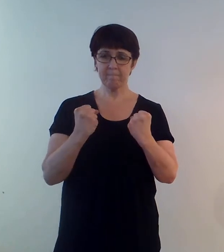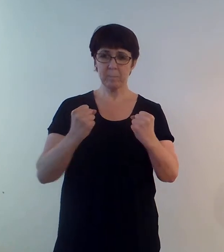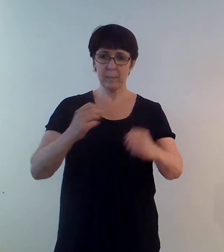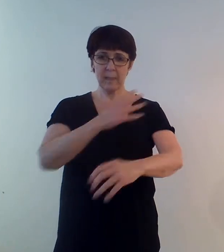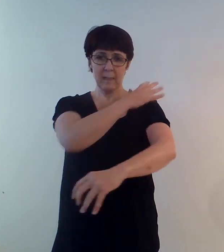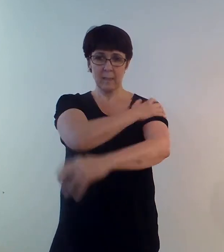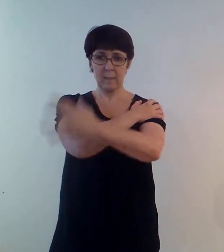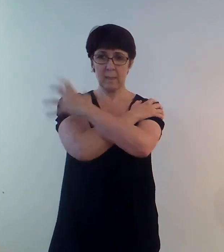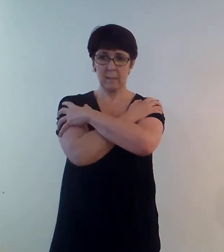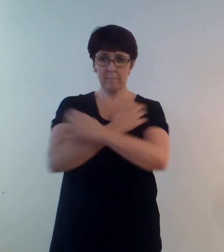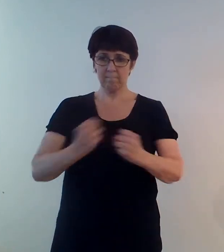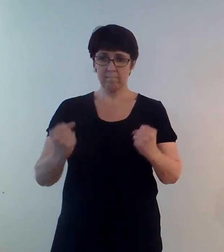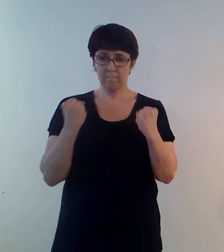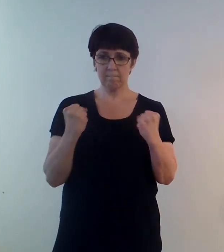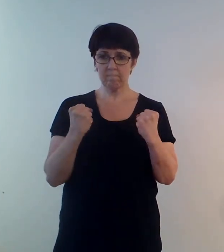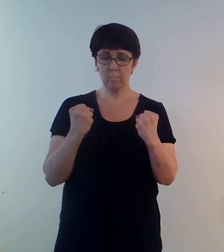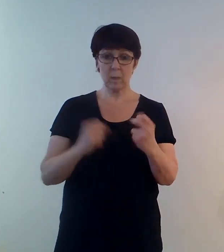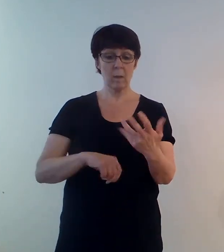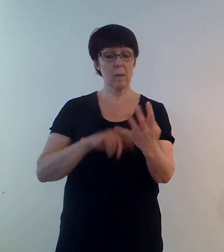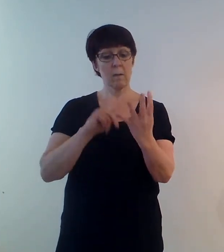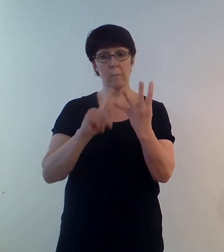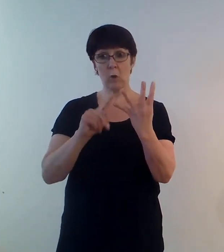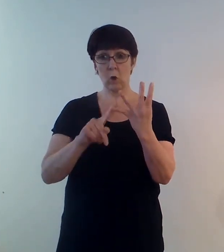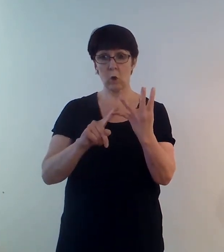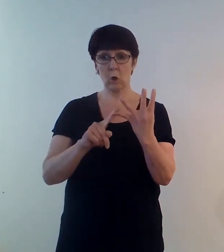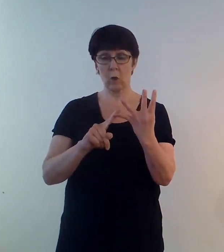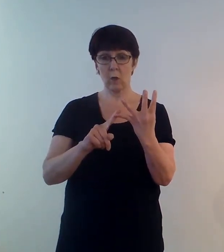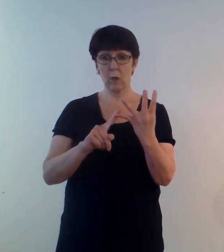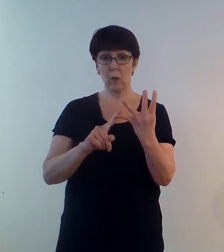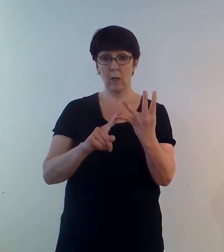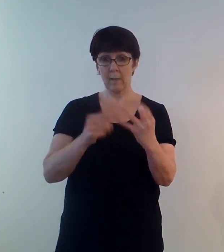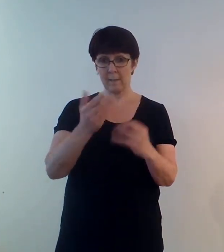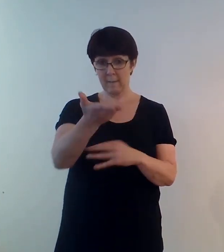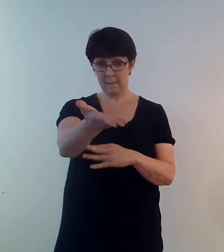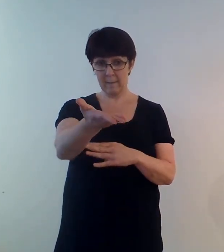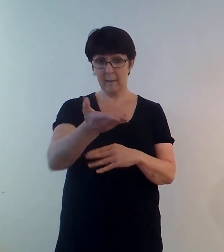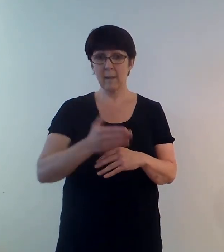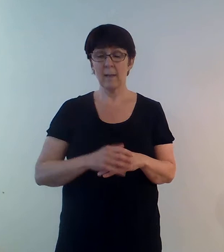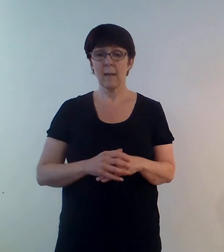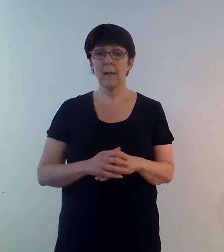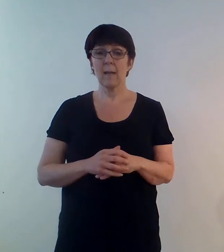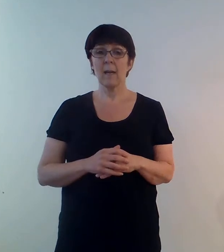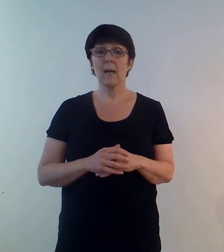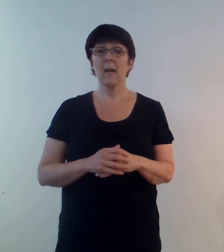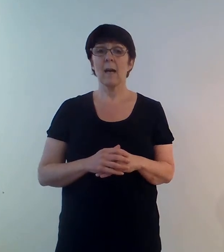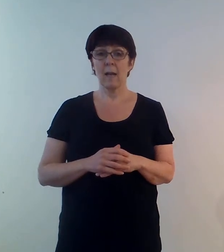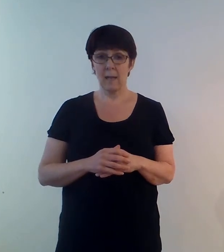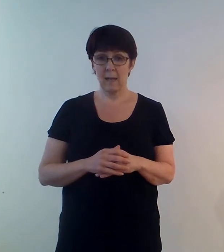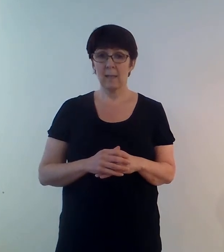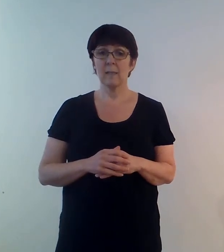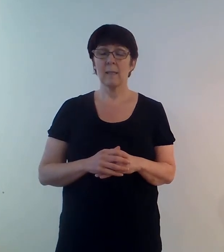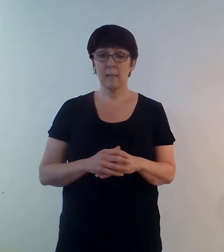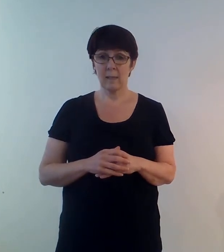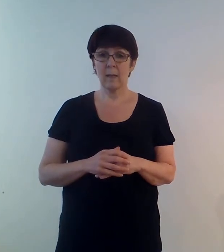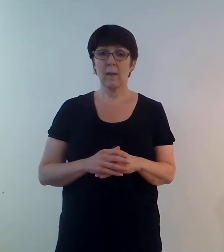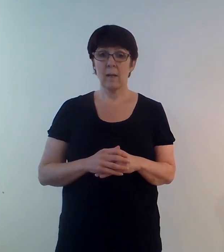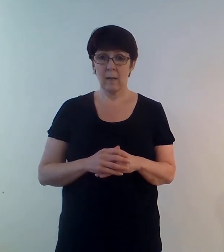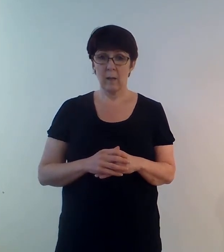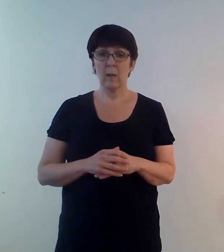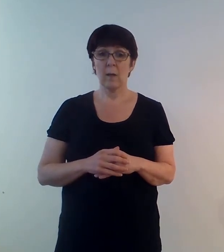straight line. Exercise number 4 is going to be called the caterpillar walks. Now we're going to start in the downward dog position at the back of the mat. We're basically